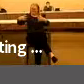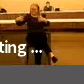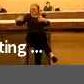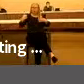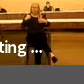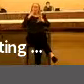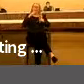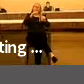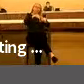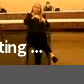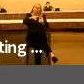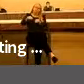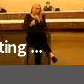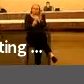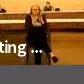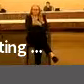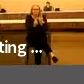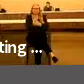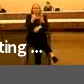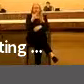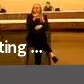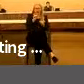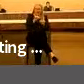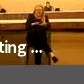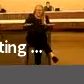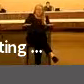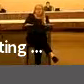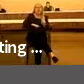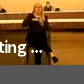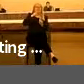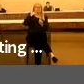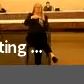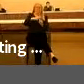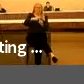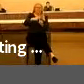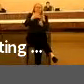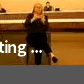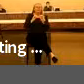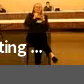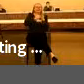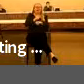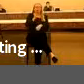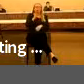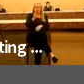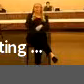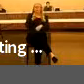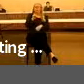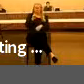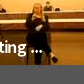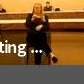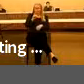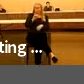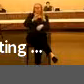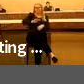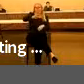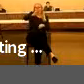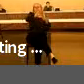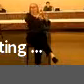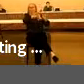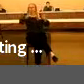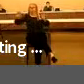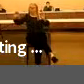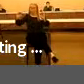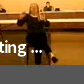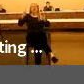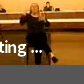and landscaping, and where there's not fencing, also a 4 to 6 foot high berm. And the only reason that we are proposing any fencing, and that's